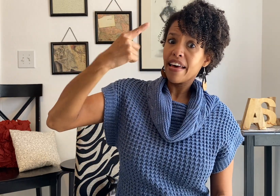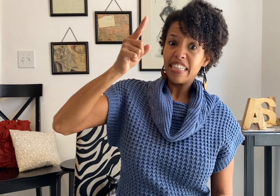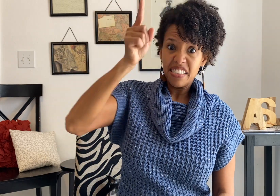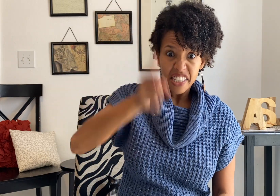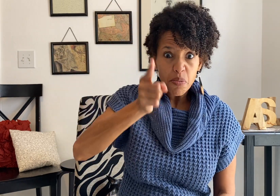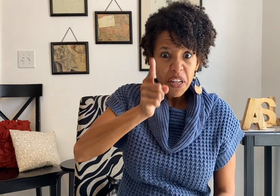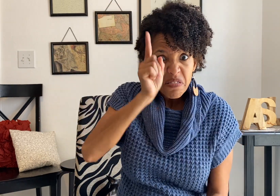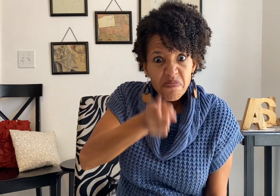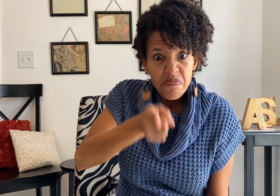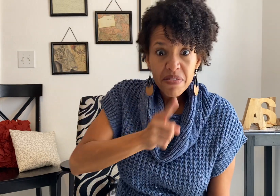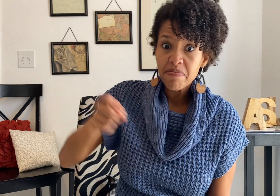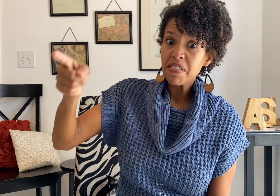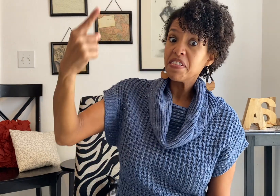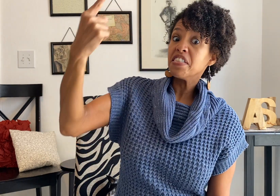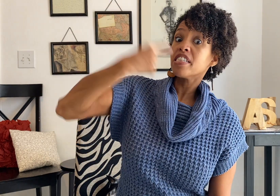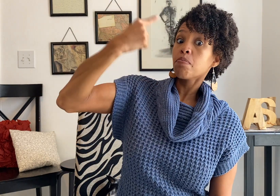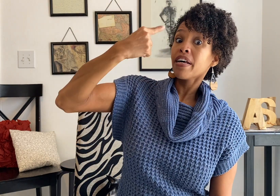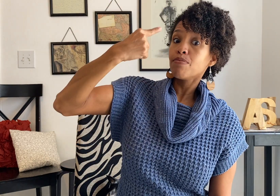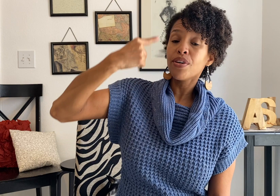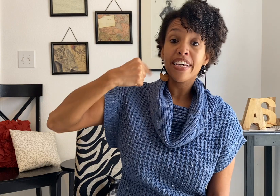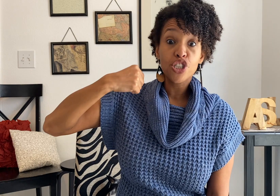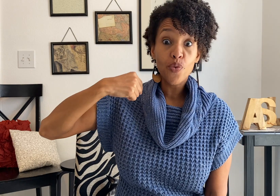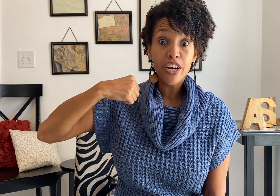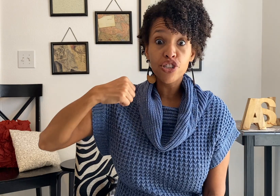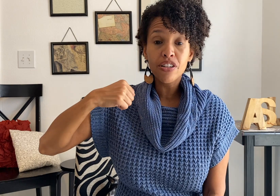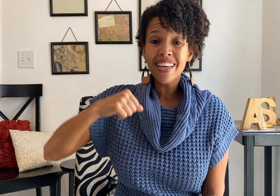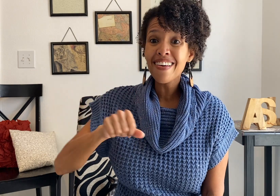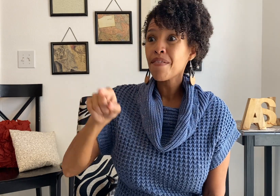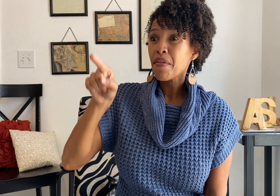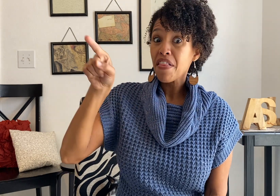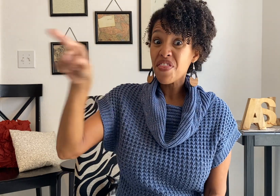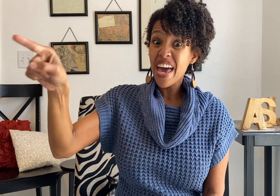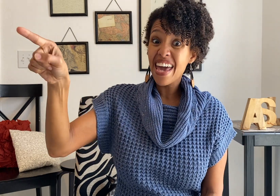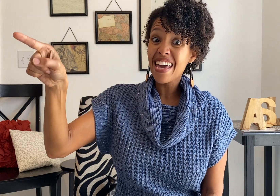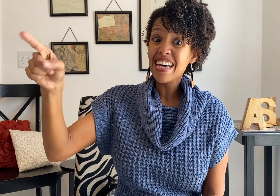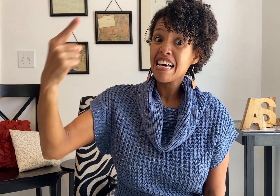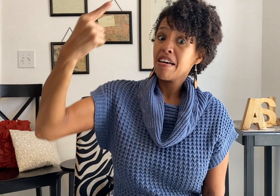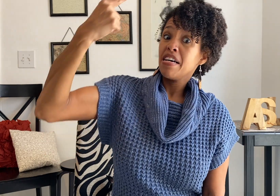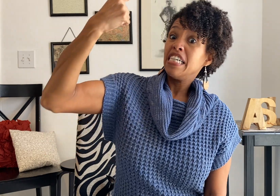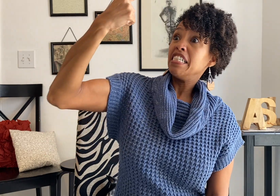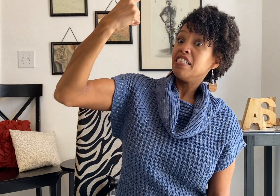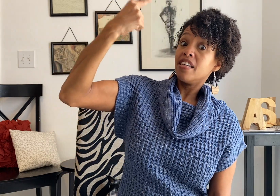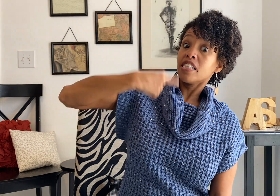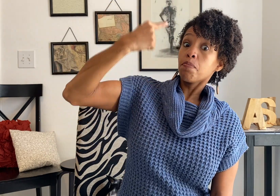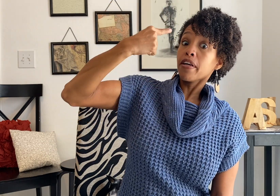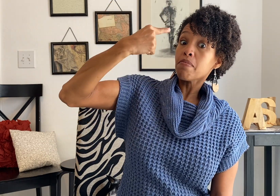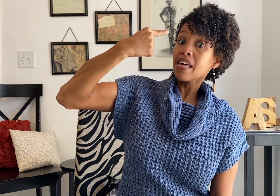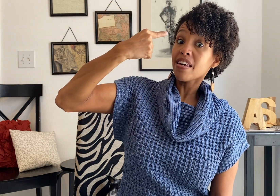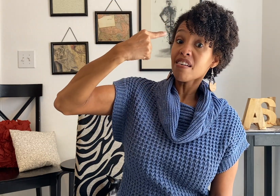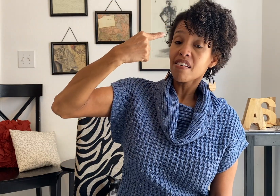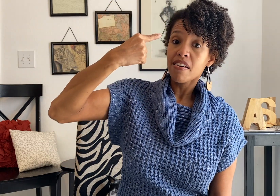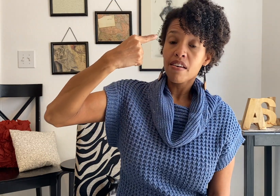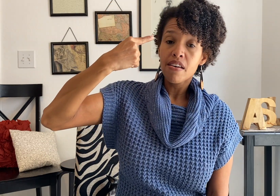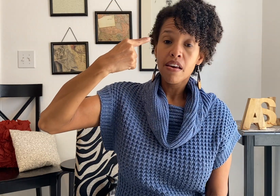like discipline, discipline. I'm doing it directionally. They discipline me,